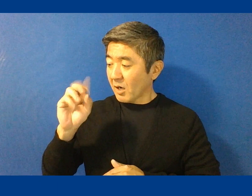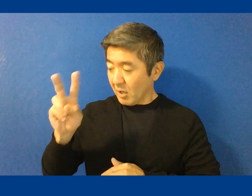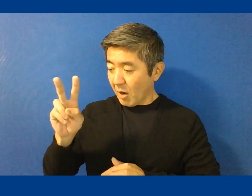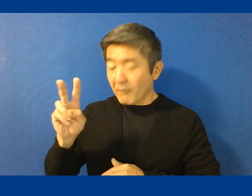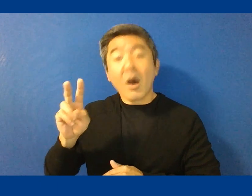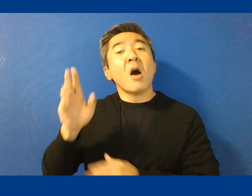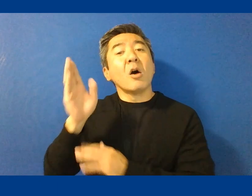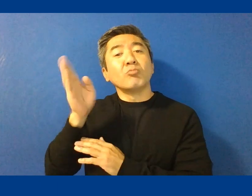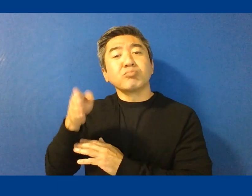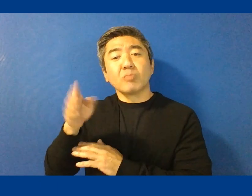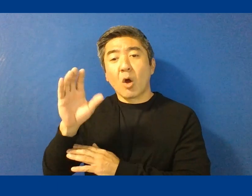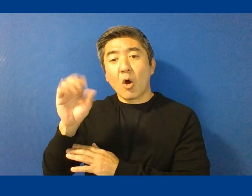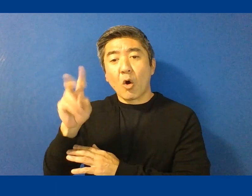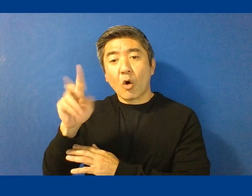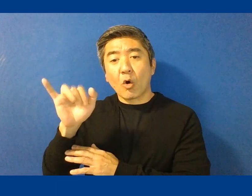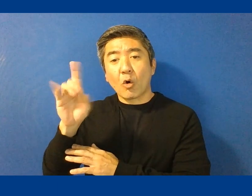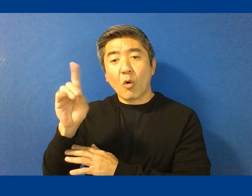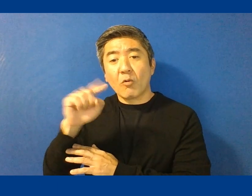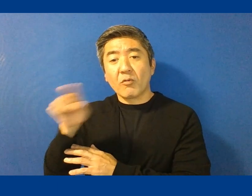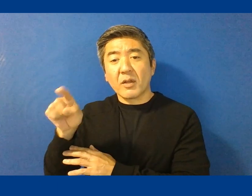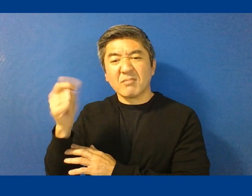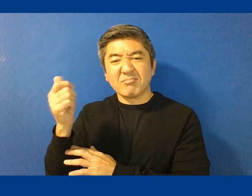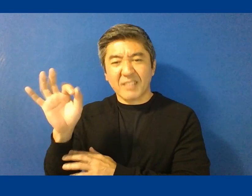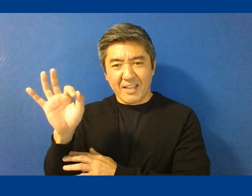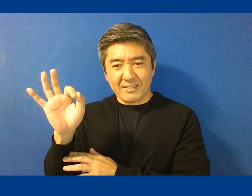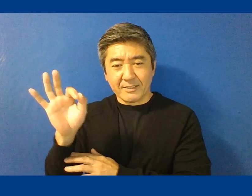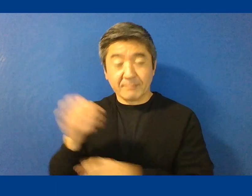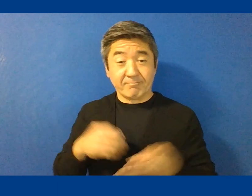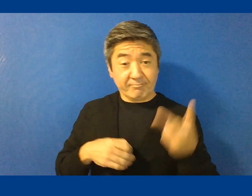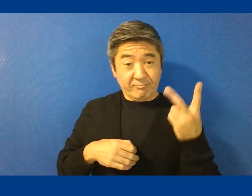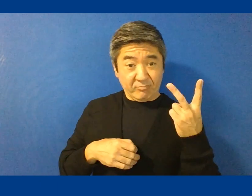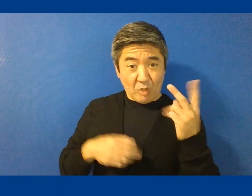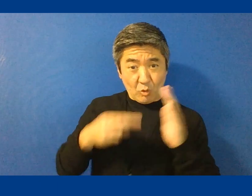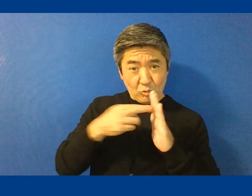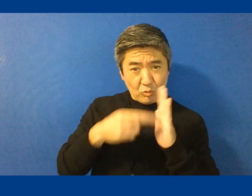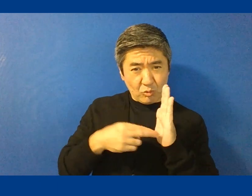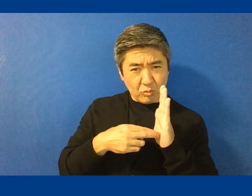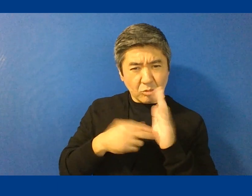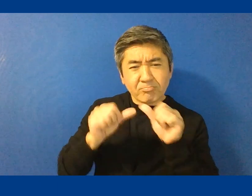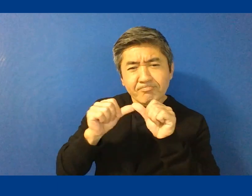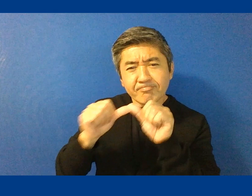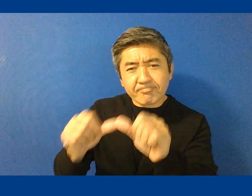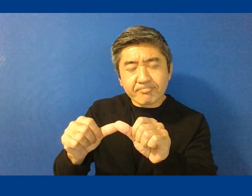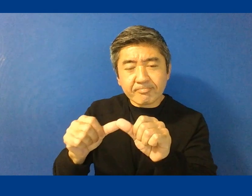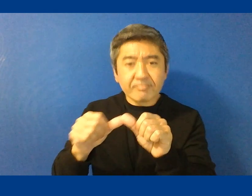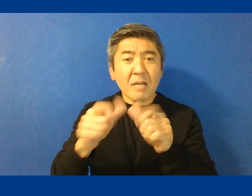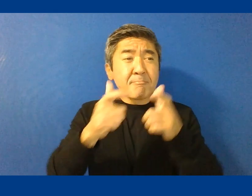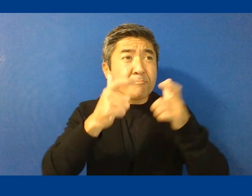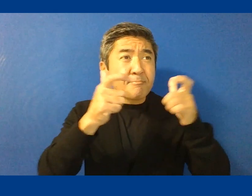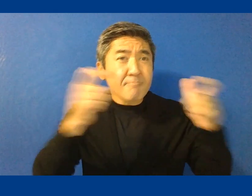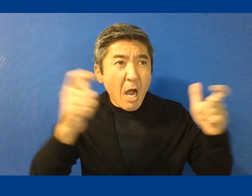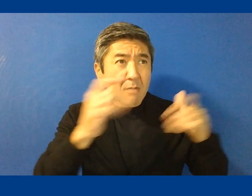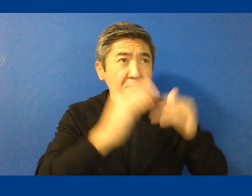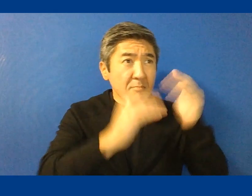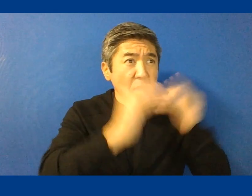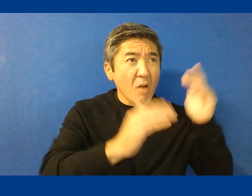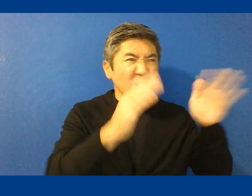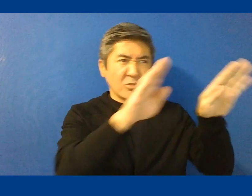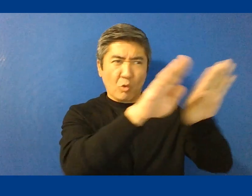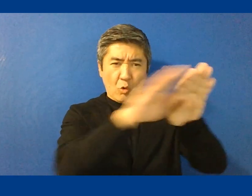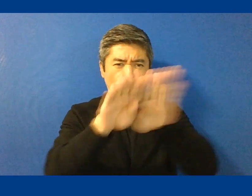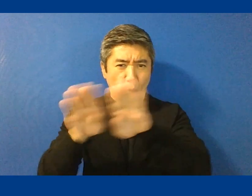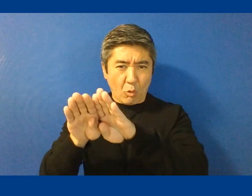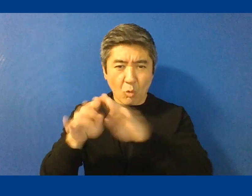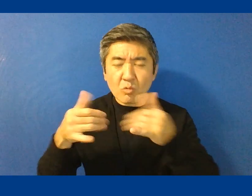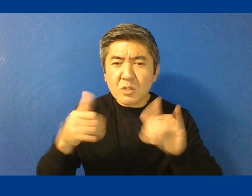www.kauai.gov/COVID-19. Two of our emergency rules remain in full effect. They cover keeping large capacity facilities closed and